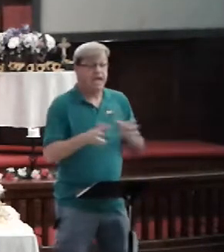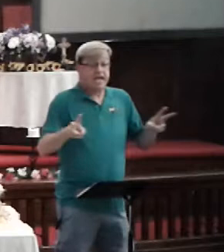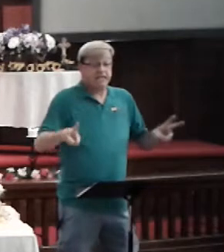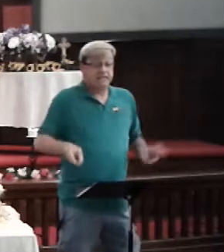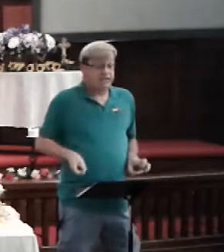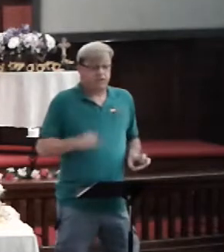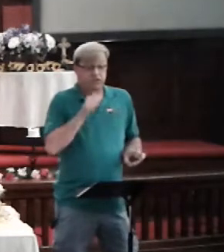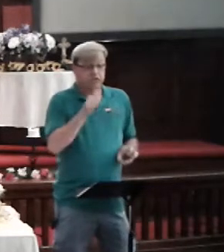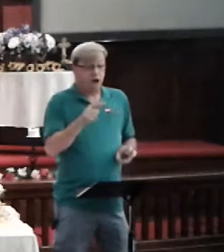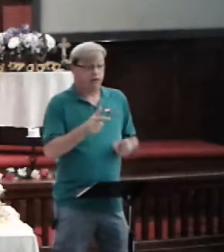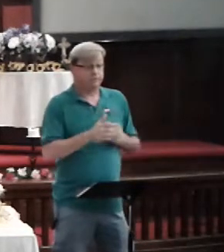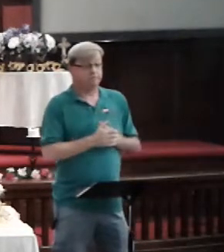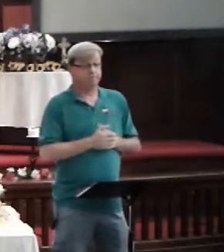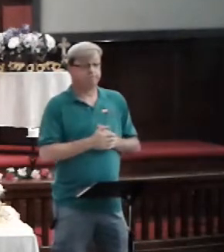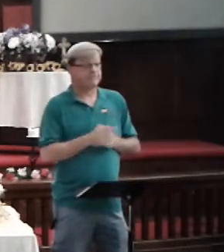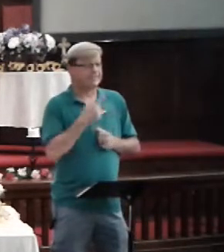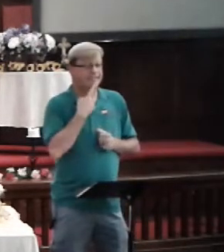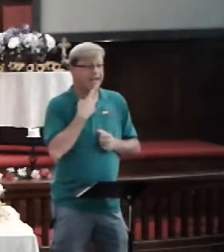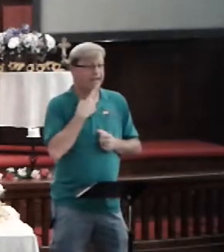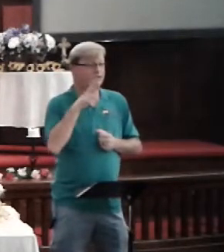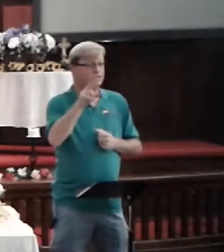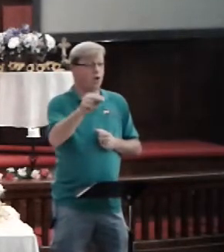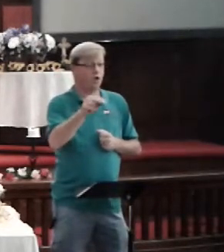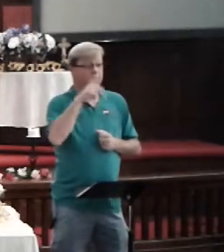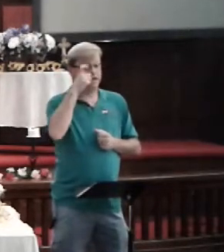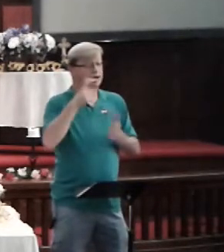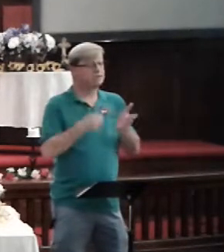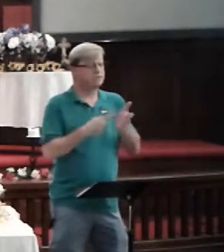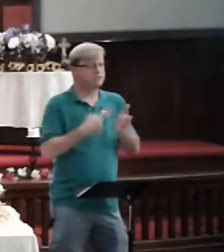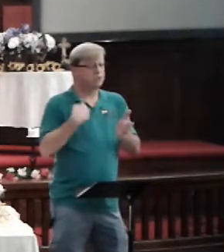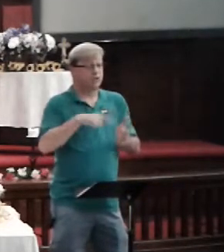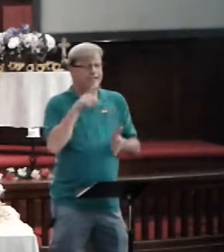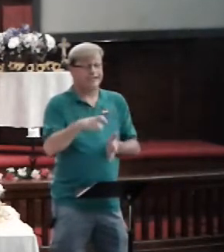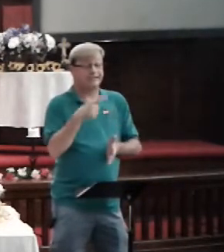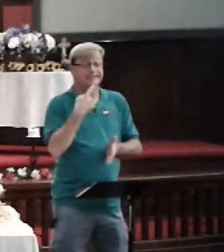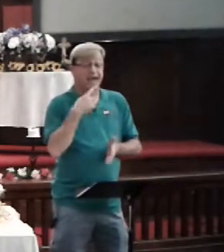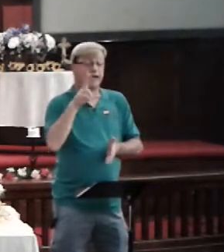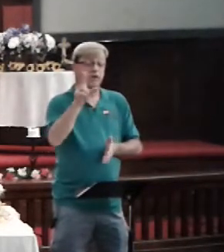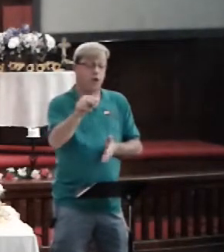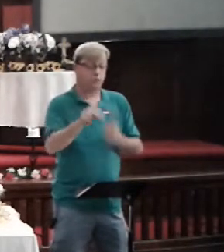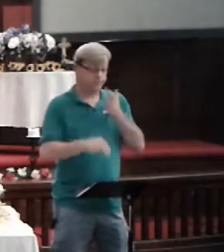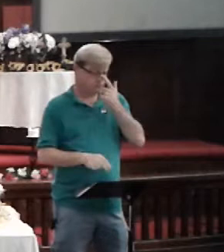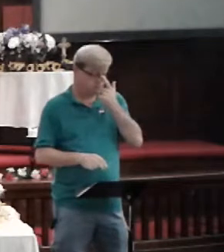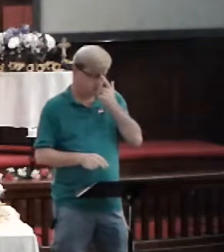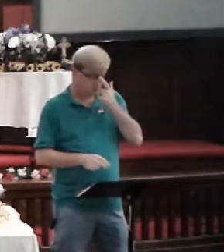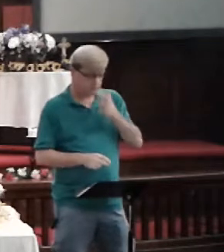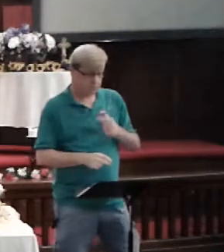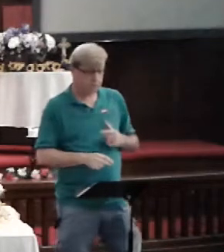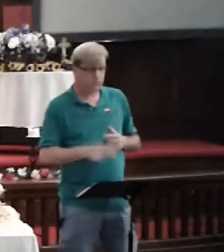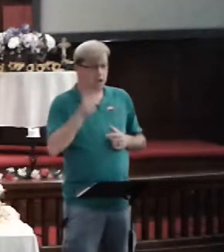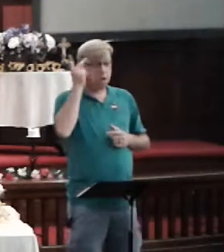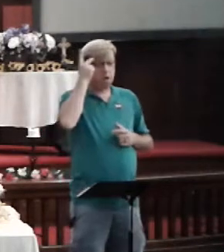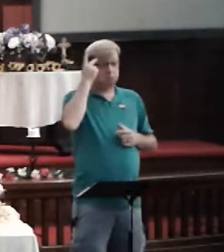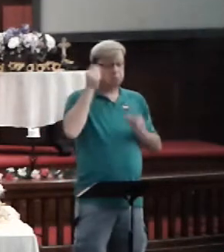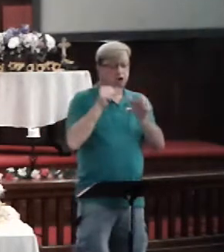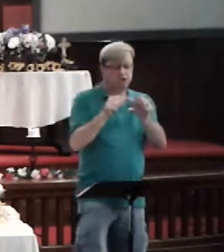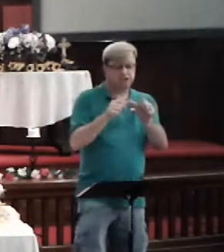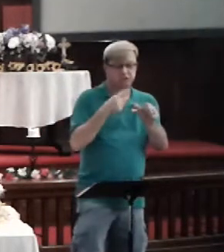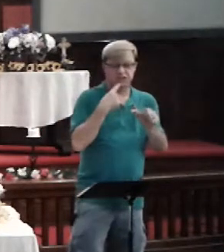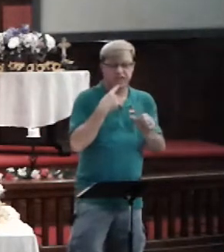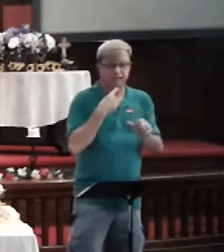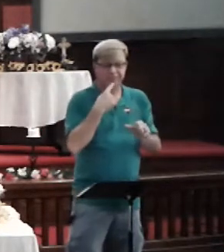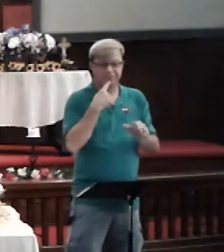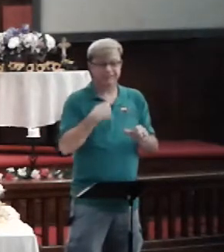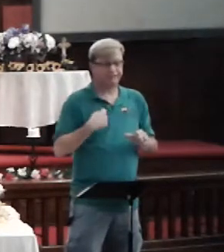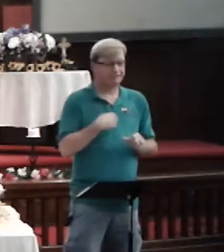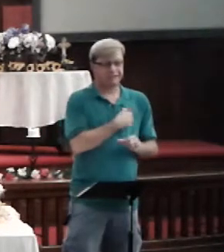Selfishness is not saying no, because sometimes we need to say no. Paul goes on and he tells us